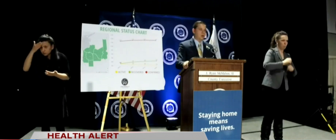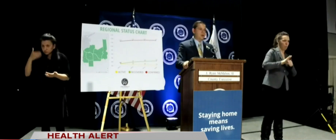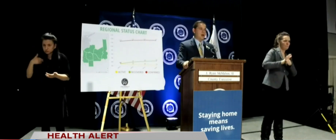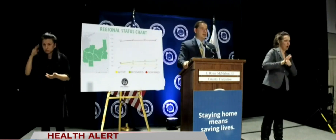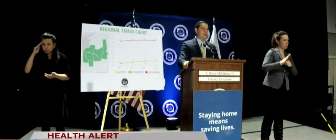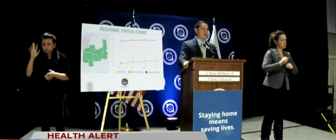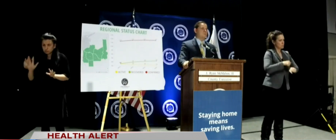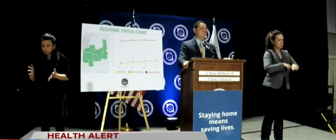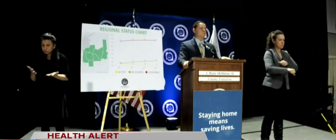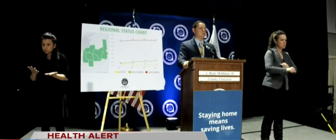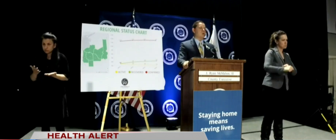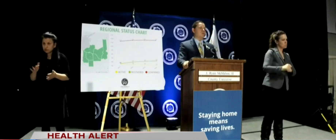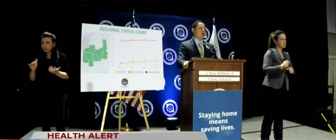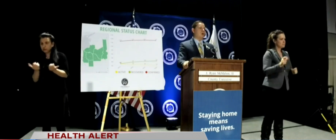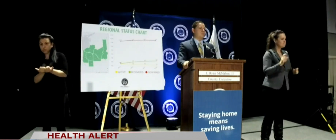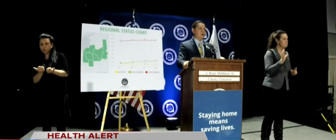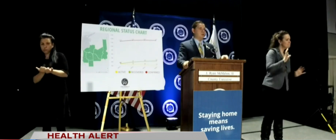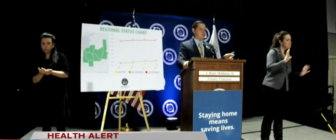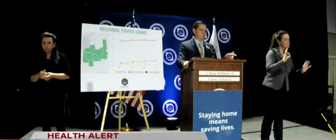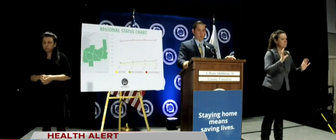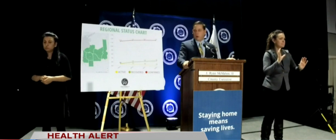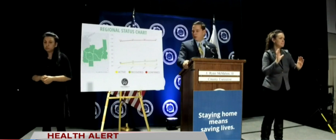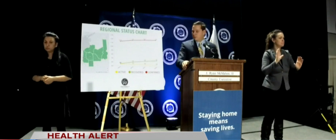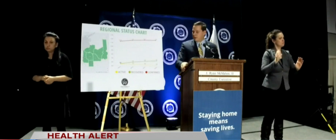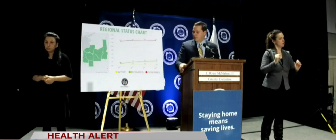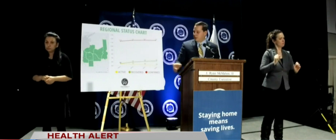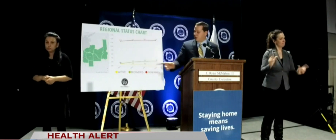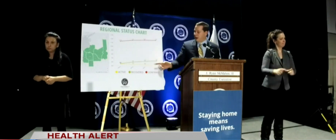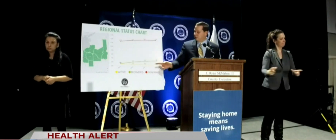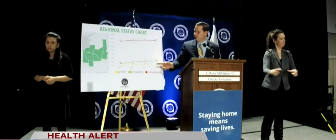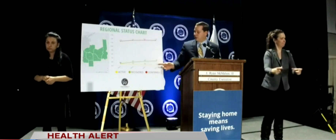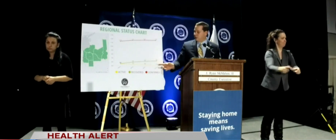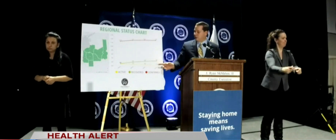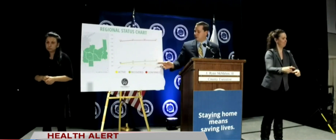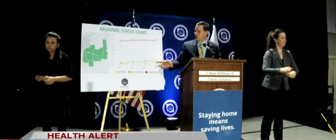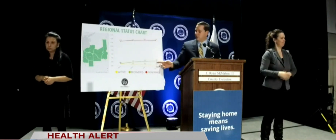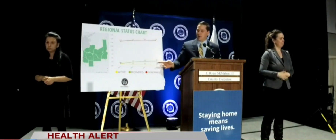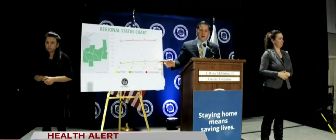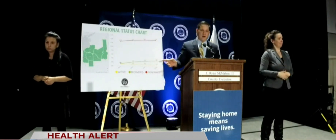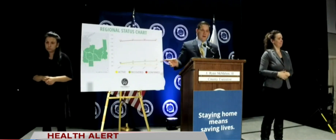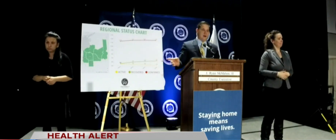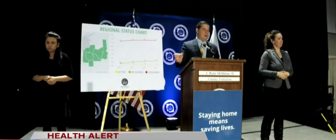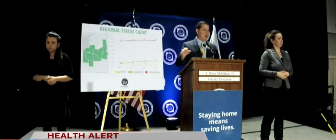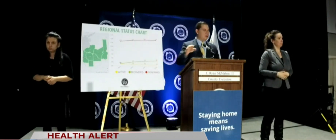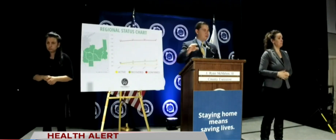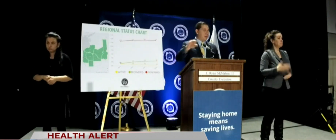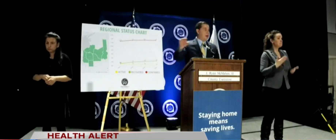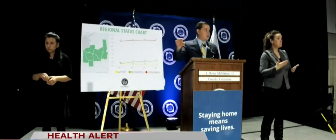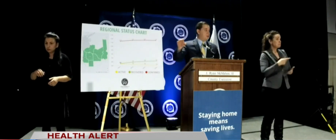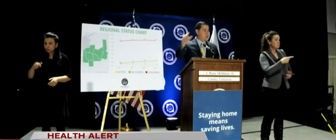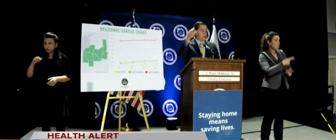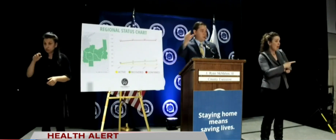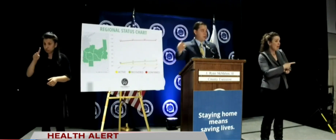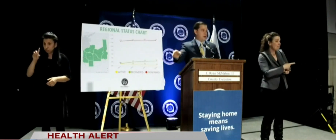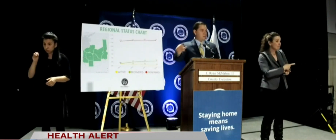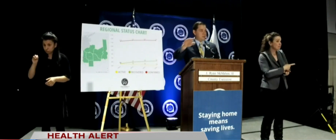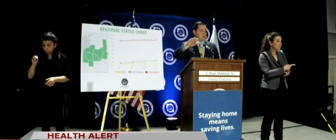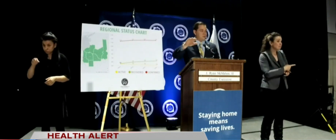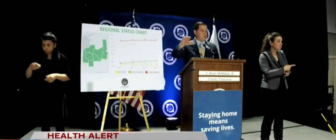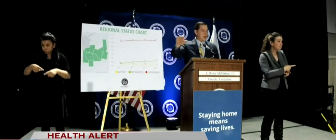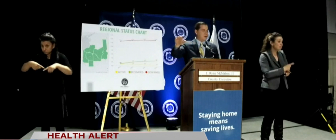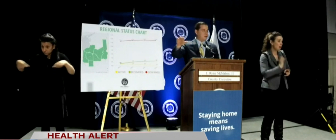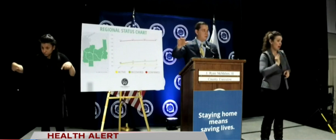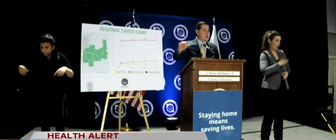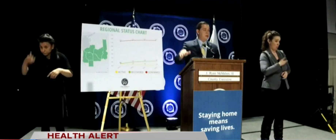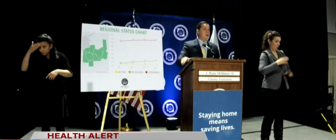So I think overall it may, to your point, it may make our active case in our county flatten a little bit. It's going down. It may